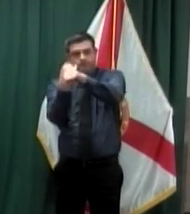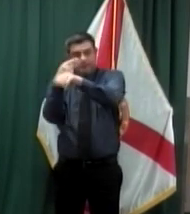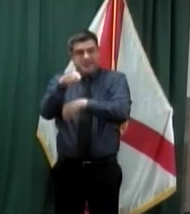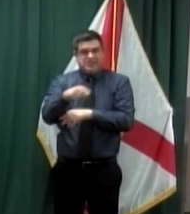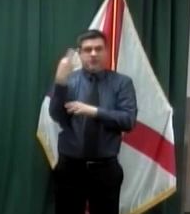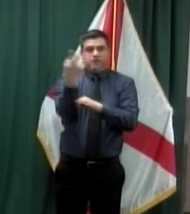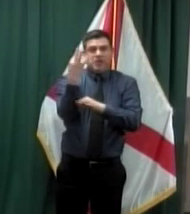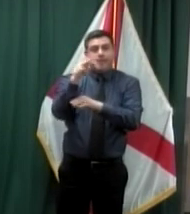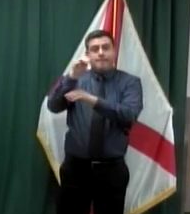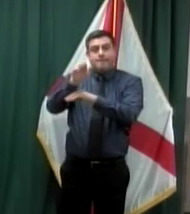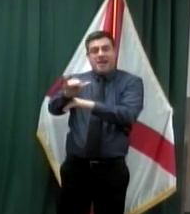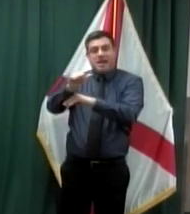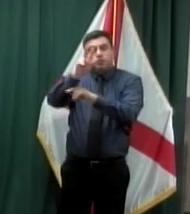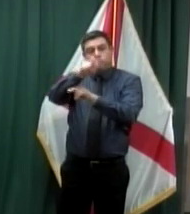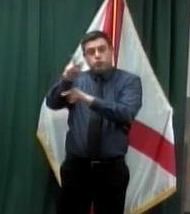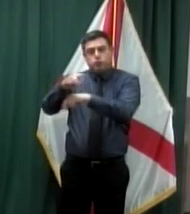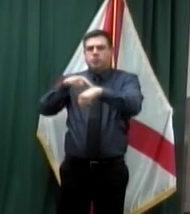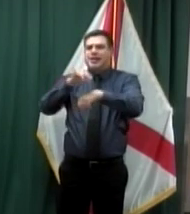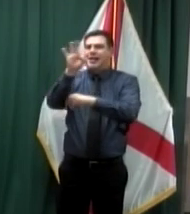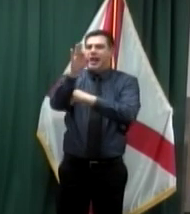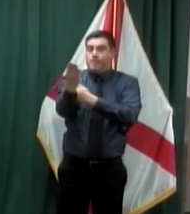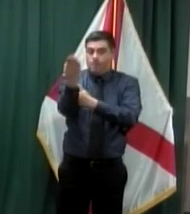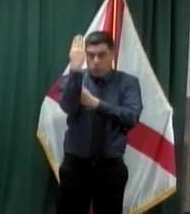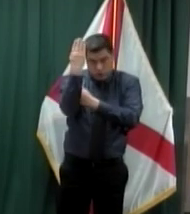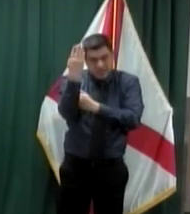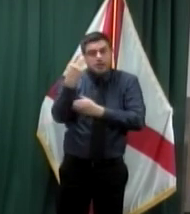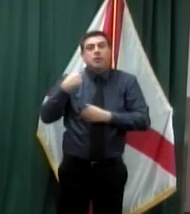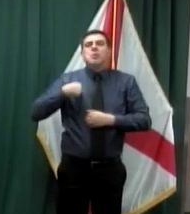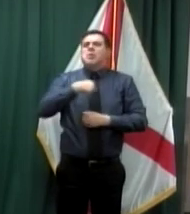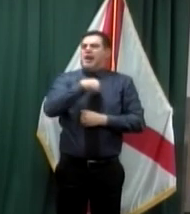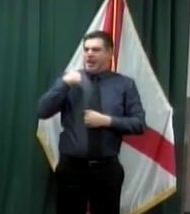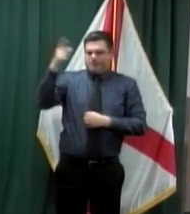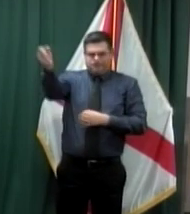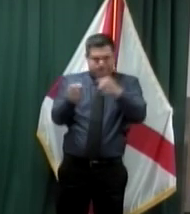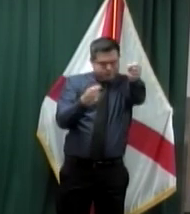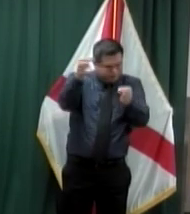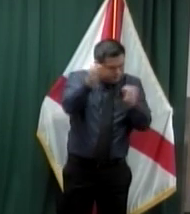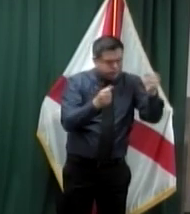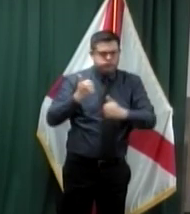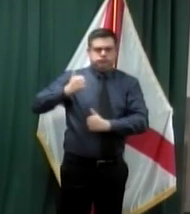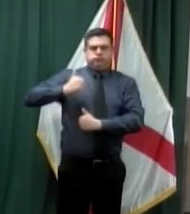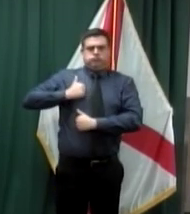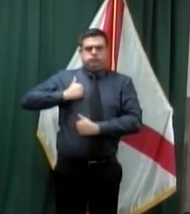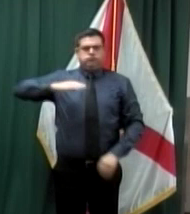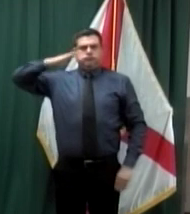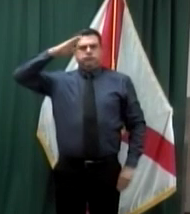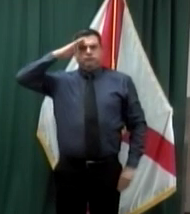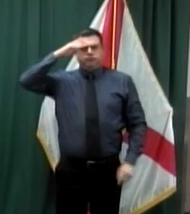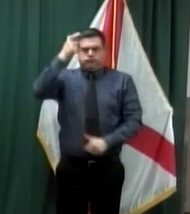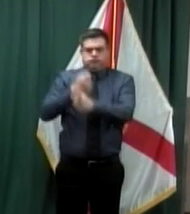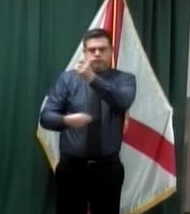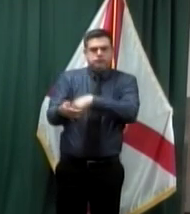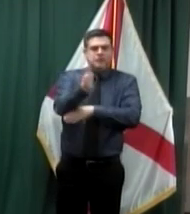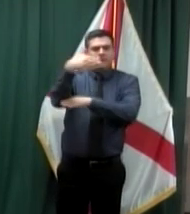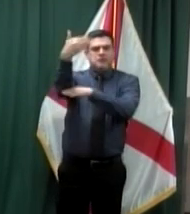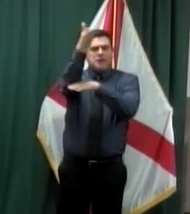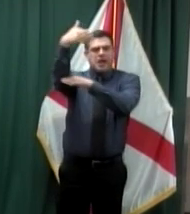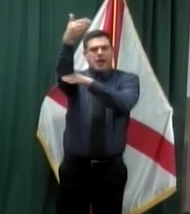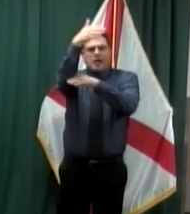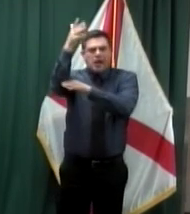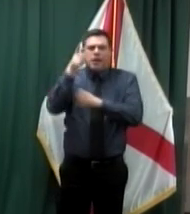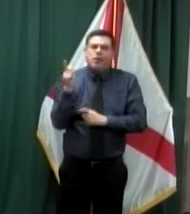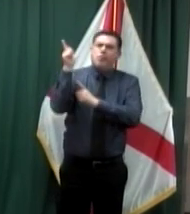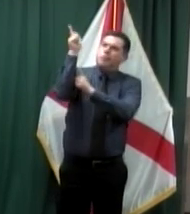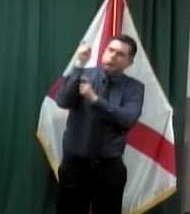Department, presentations by veterans, formal rendering of the honors of a 3-volley salute, playing of taps, ringing of the fire bell's final